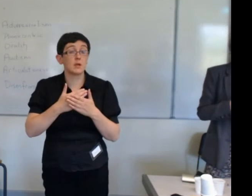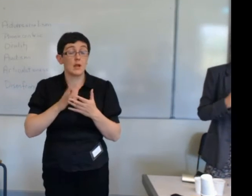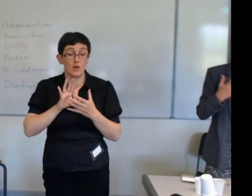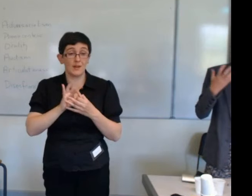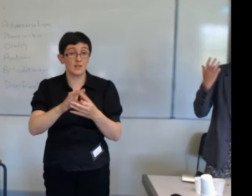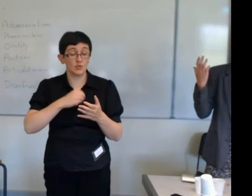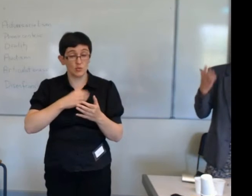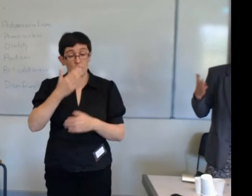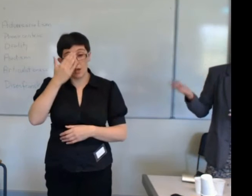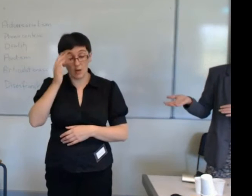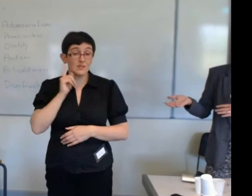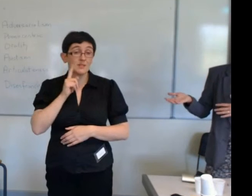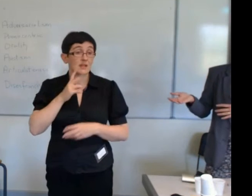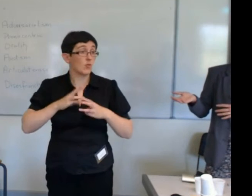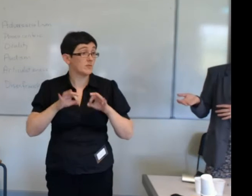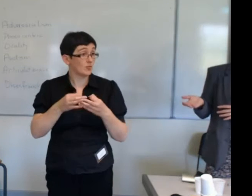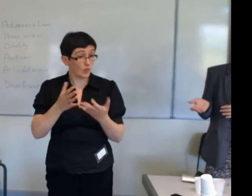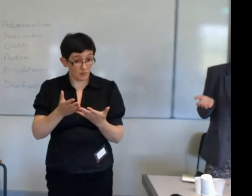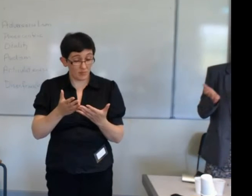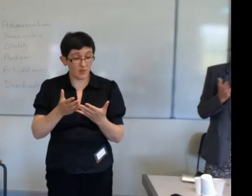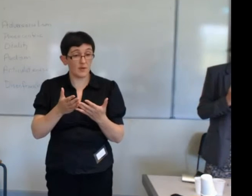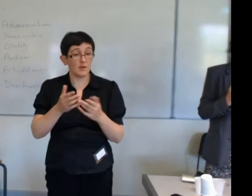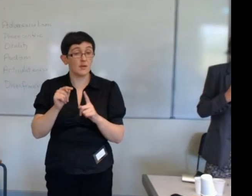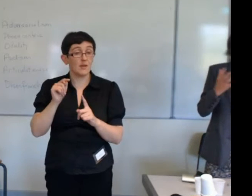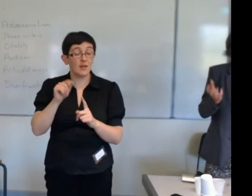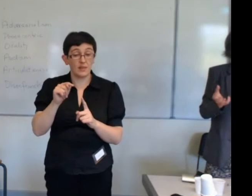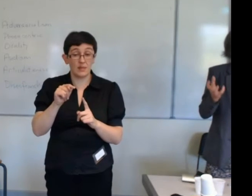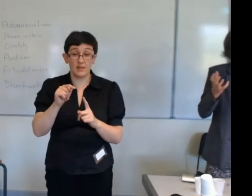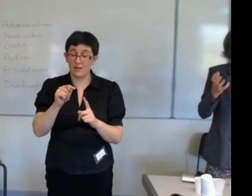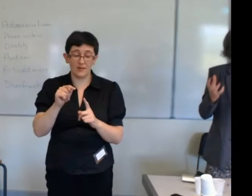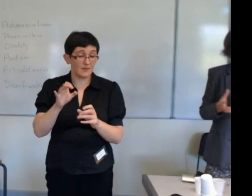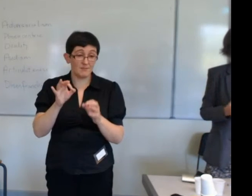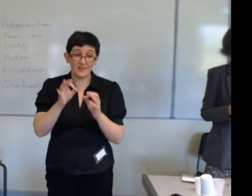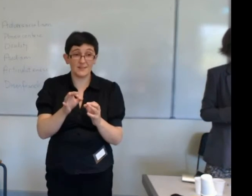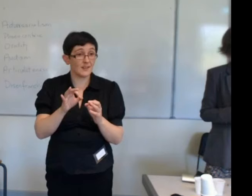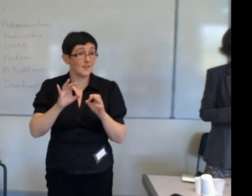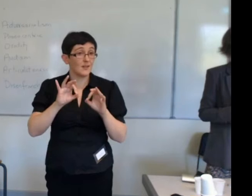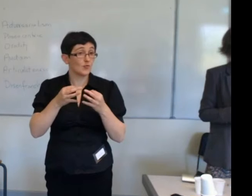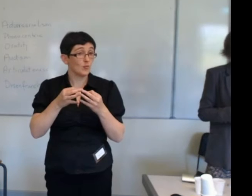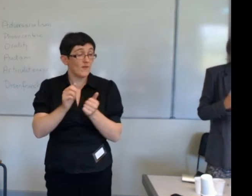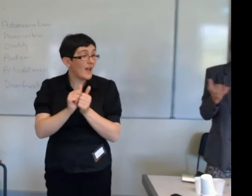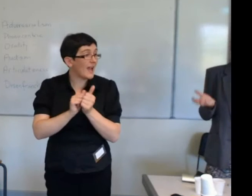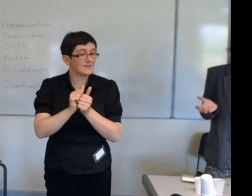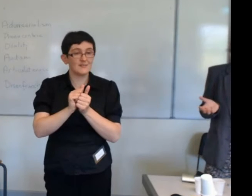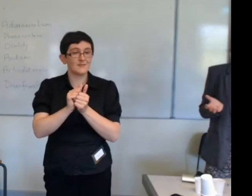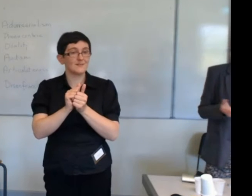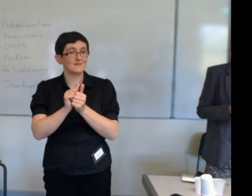the Irish Deaf Women's Group, they're an amazing group of activists, absolutely.